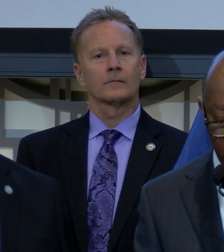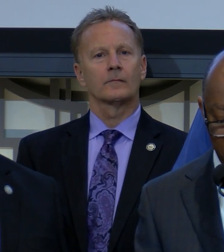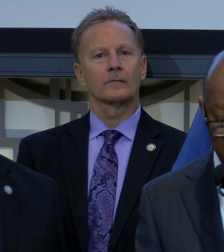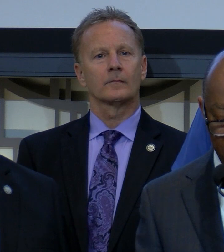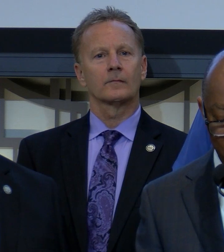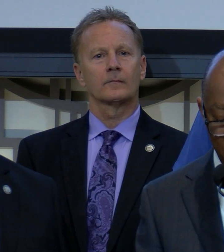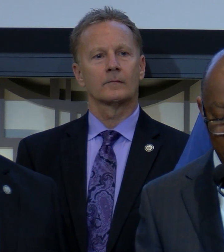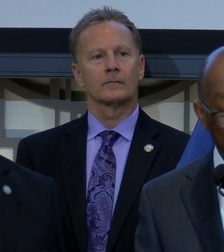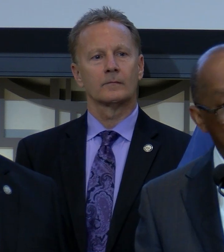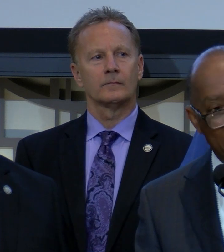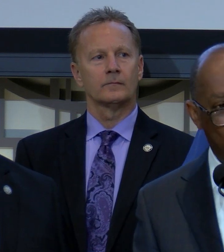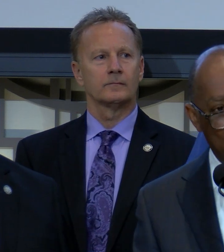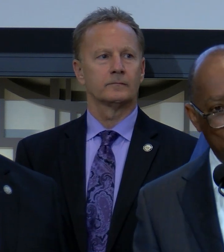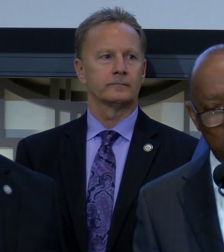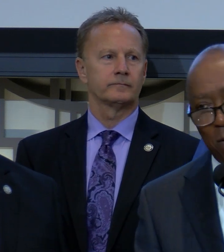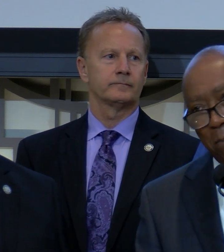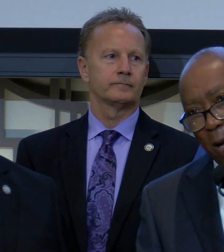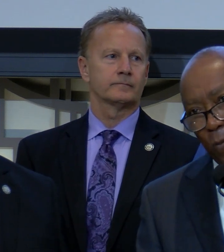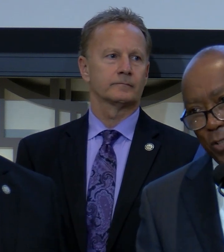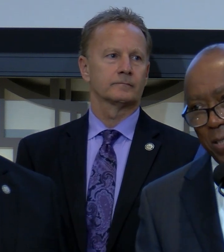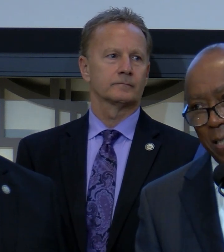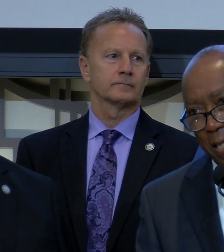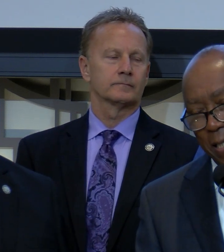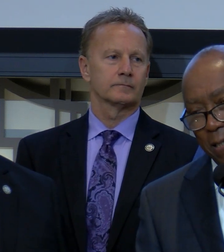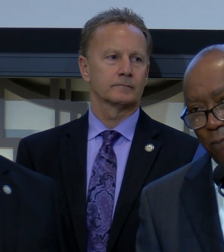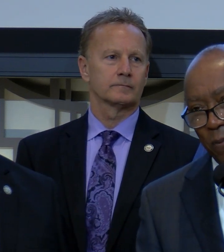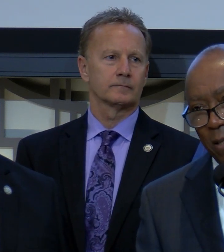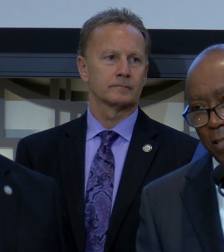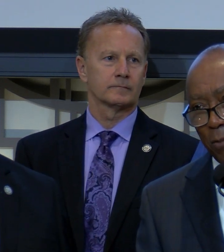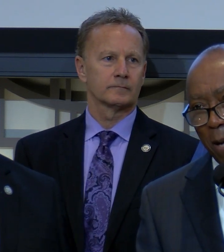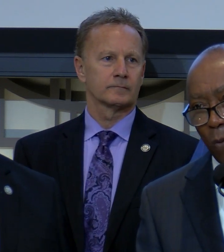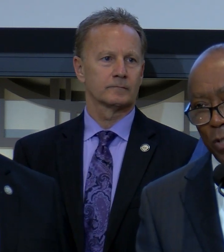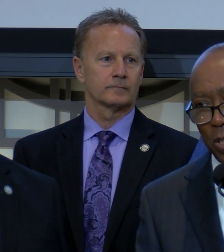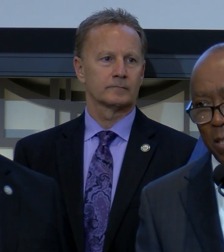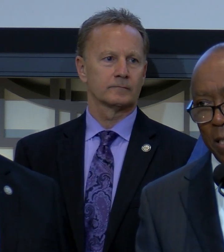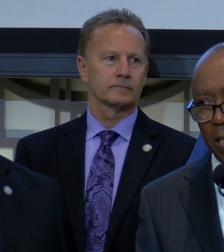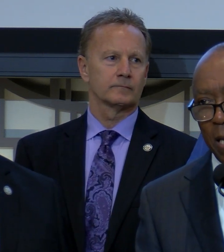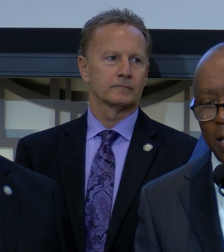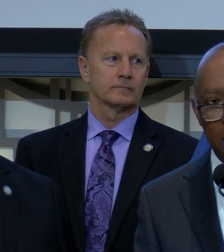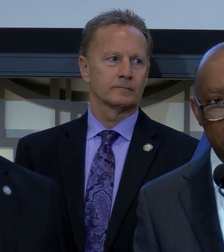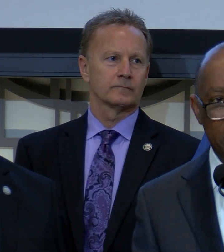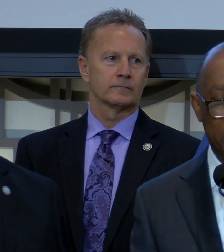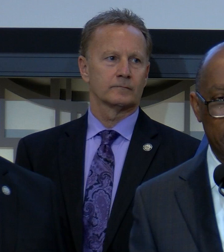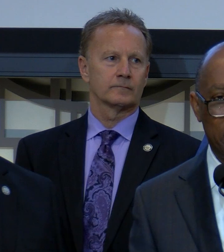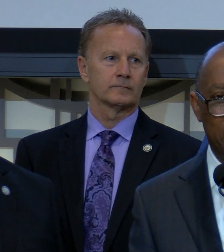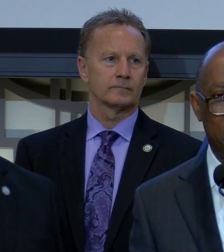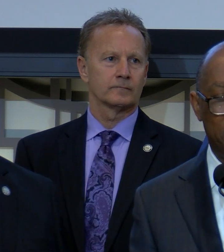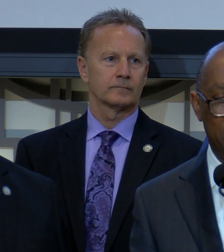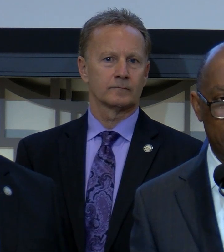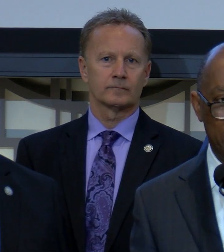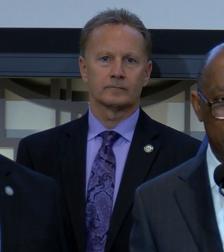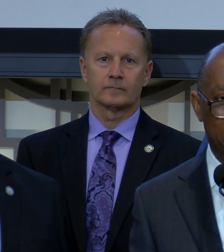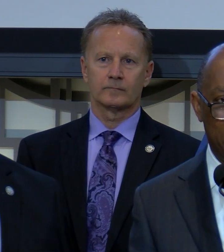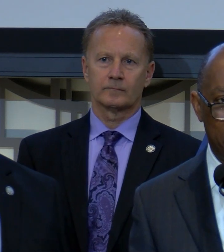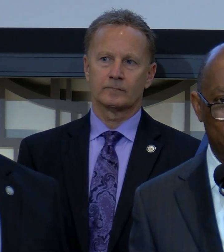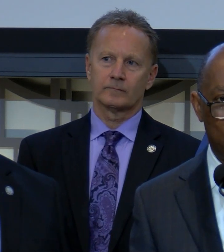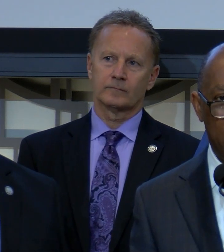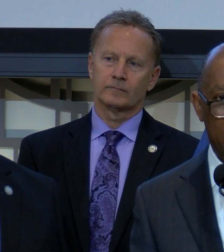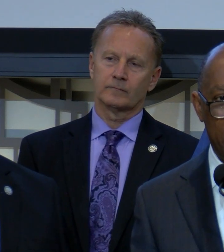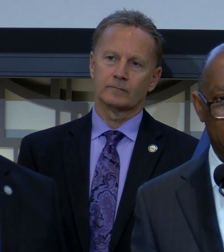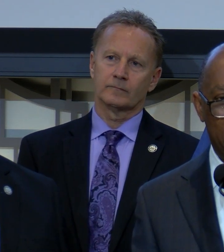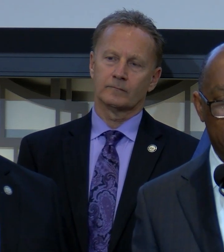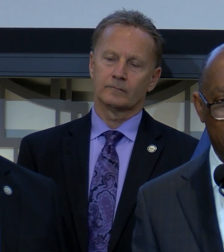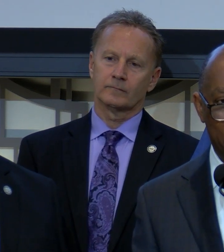4 for me is buy what you need. Just buy what you need and be sensitive to the needs of